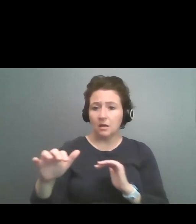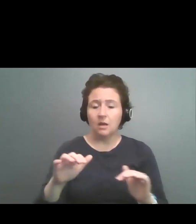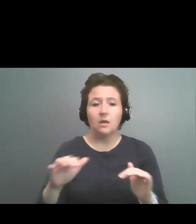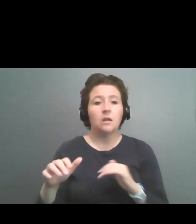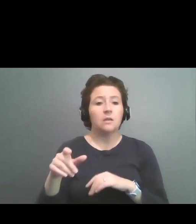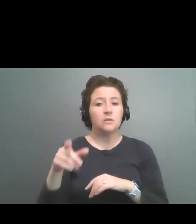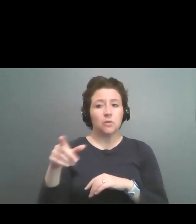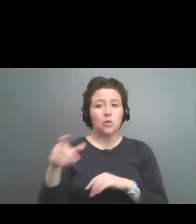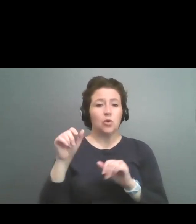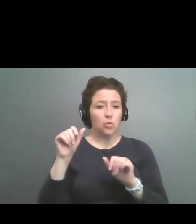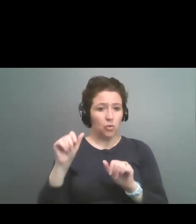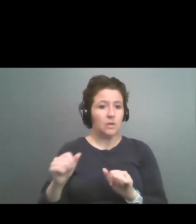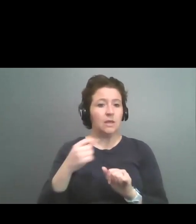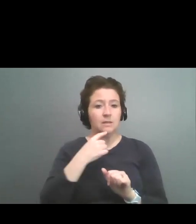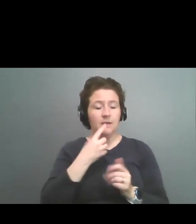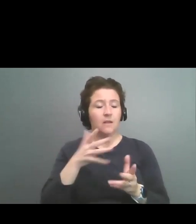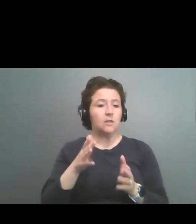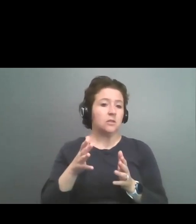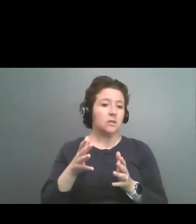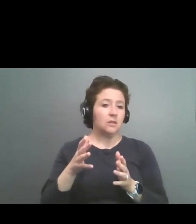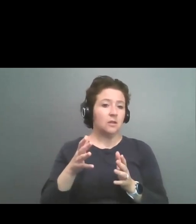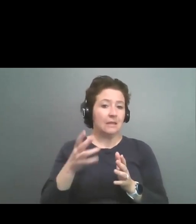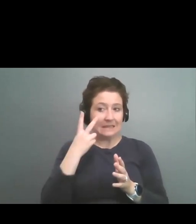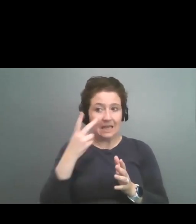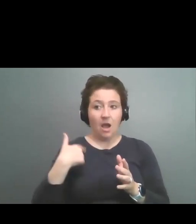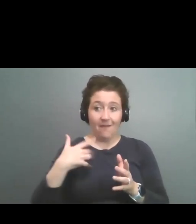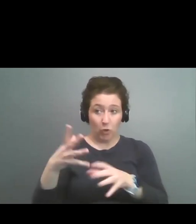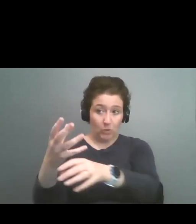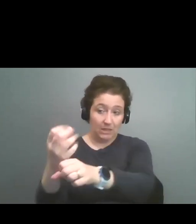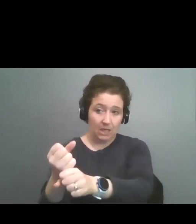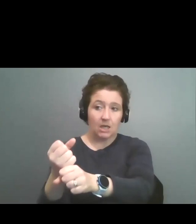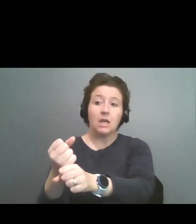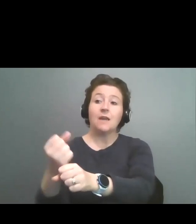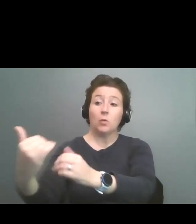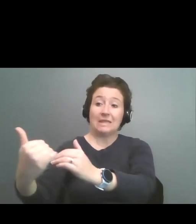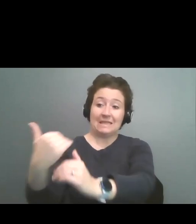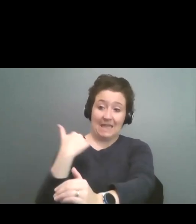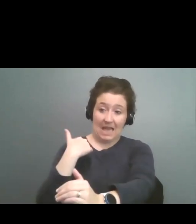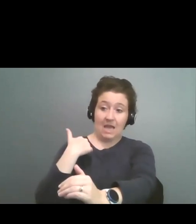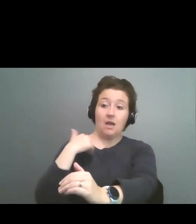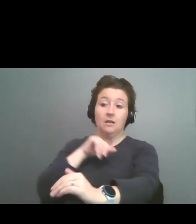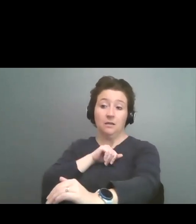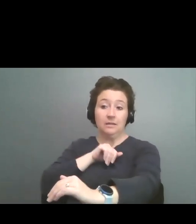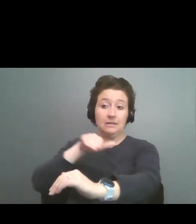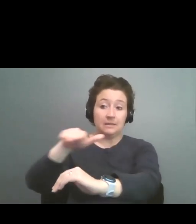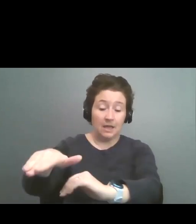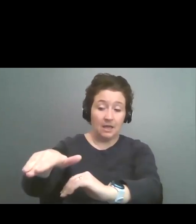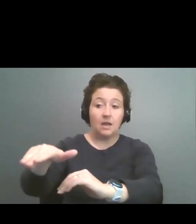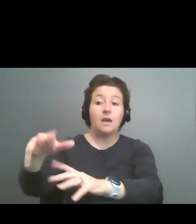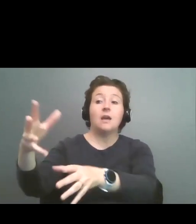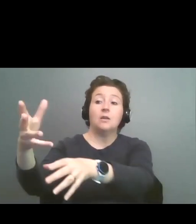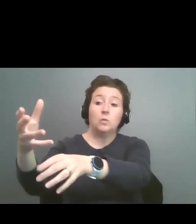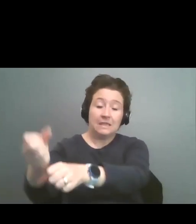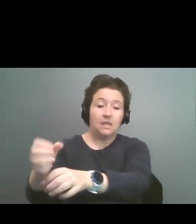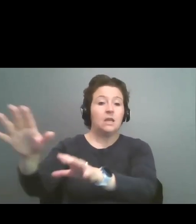I've gotten their request, they can track that we've sent their ballot, and they can track that we've received their ballot. So they can have security in knowing